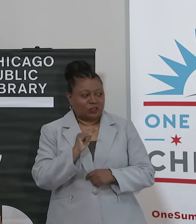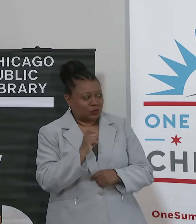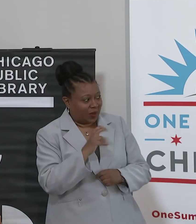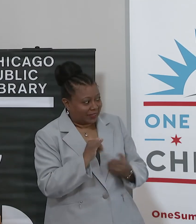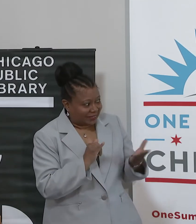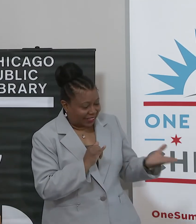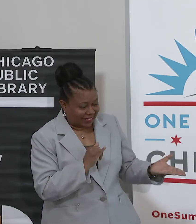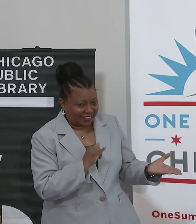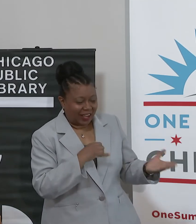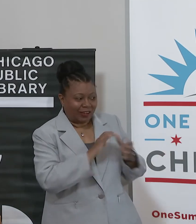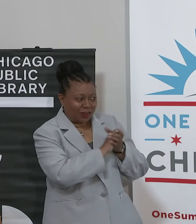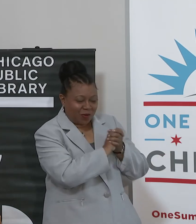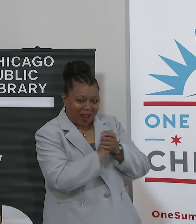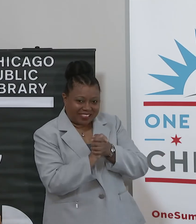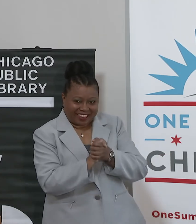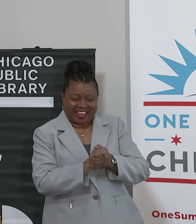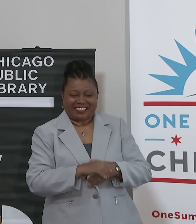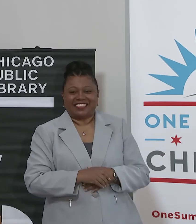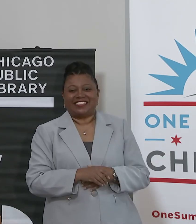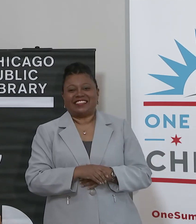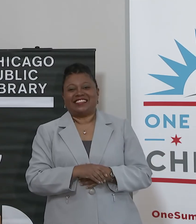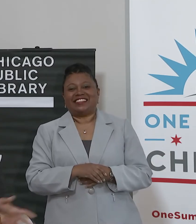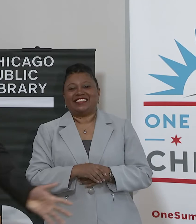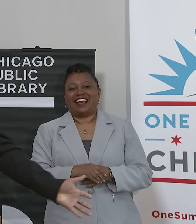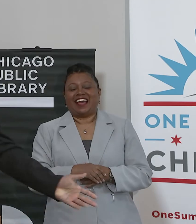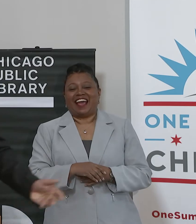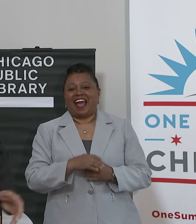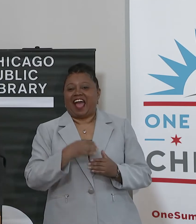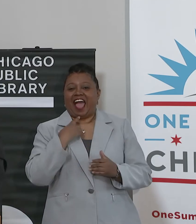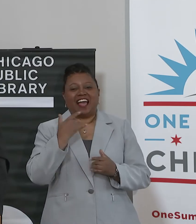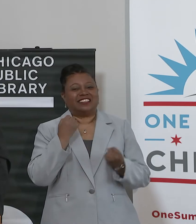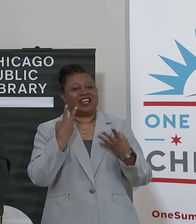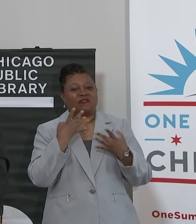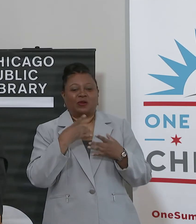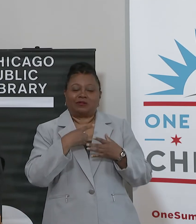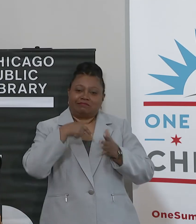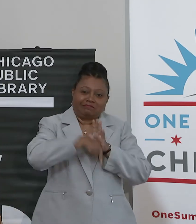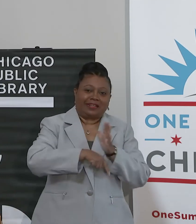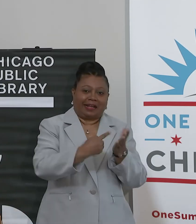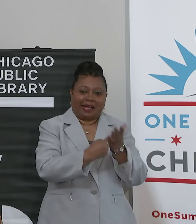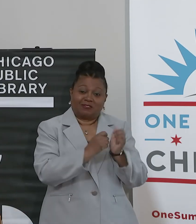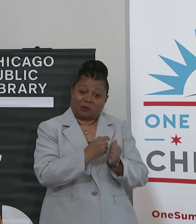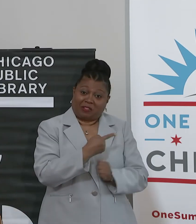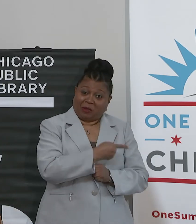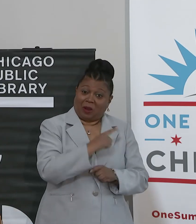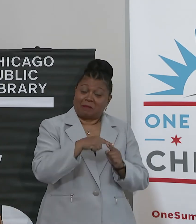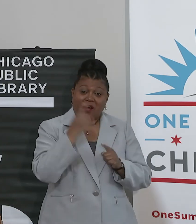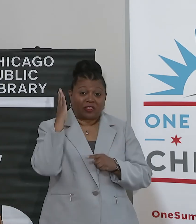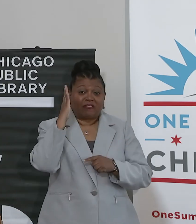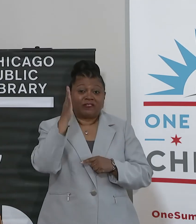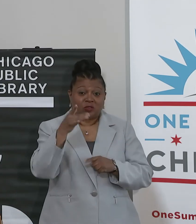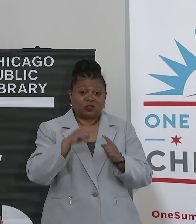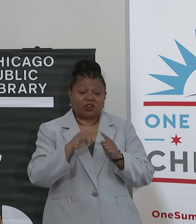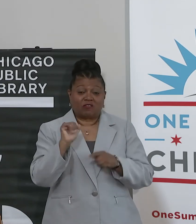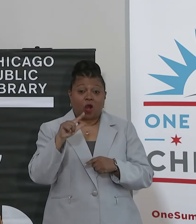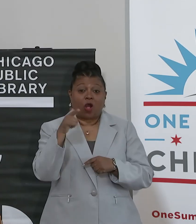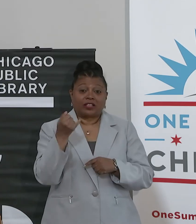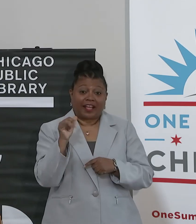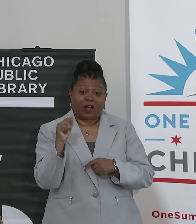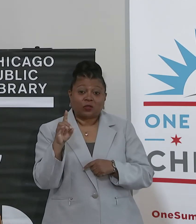Tracy, congratulations. I've had several extensive conversations with her about the future of